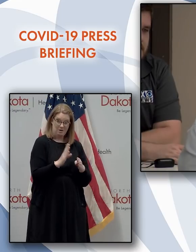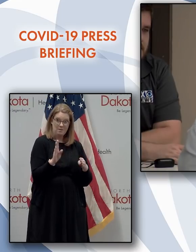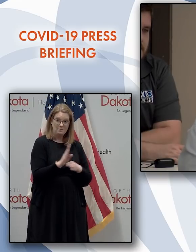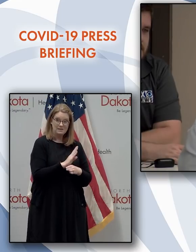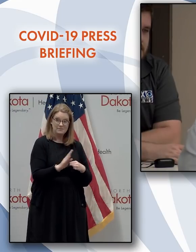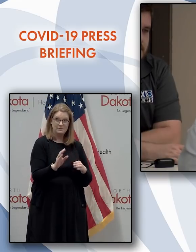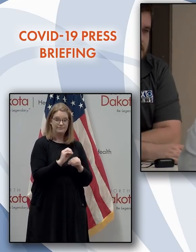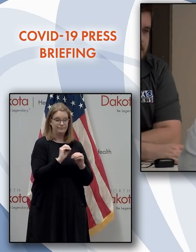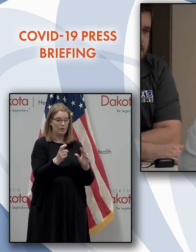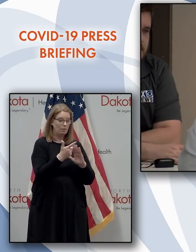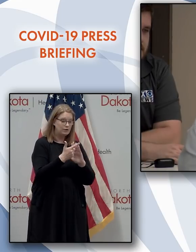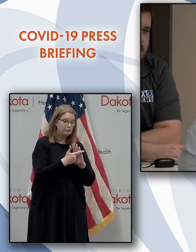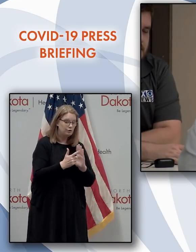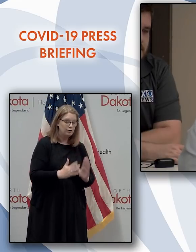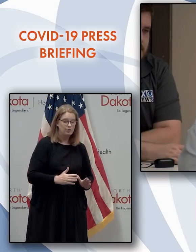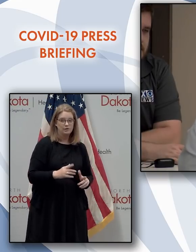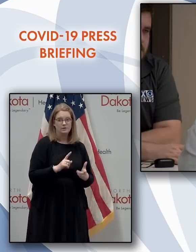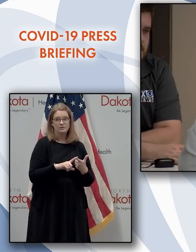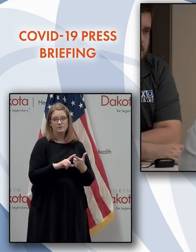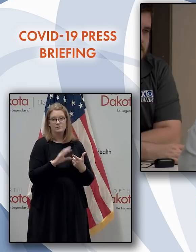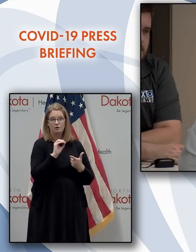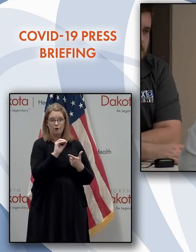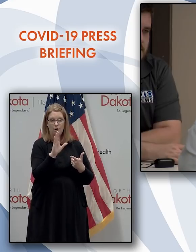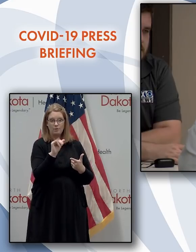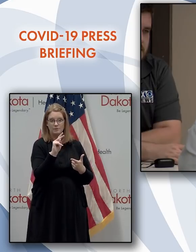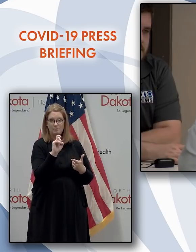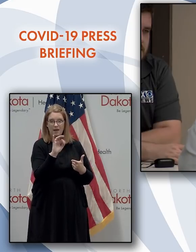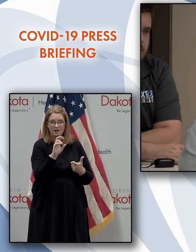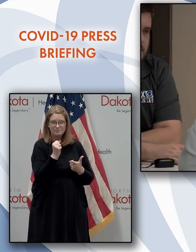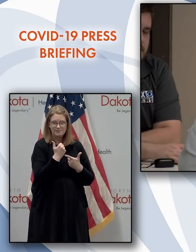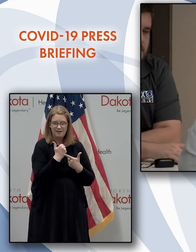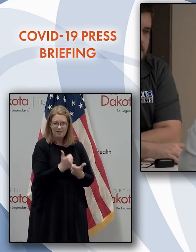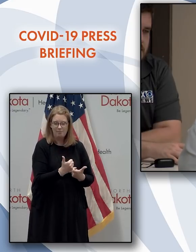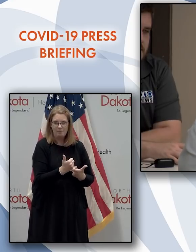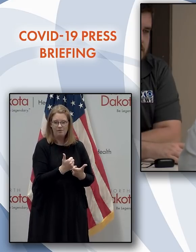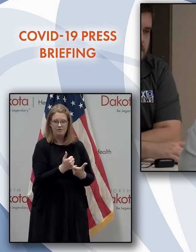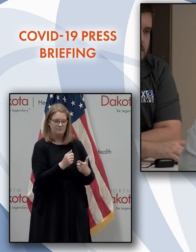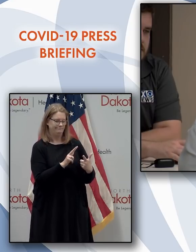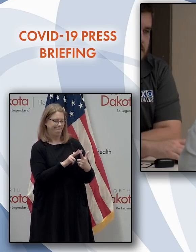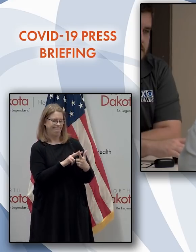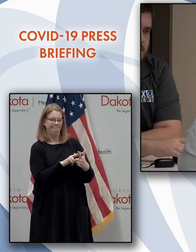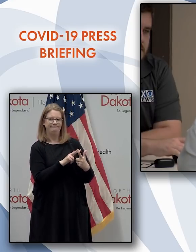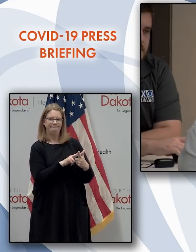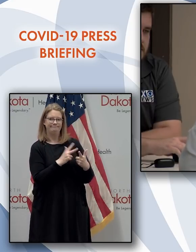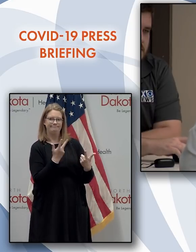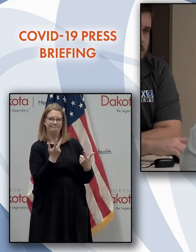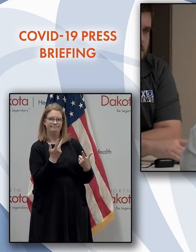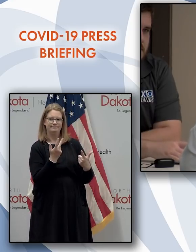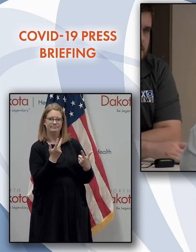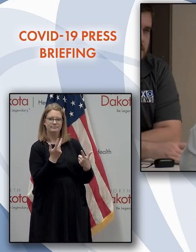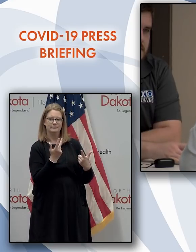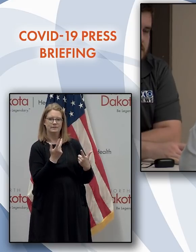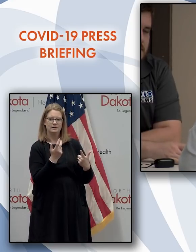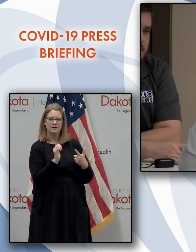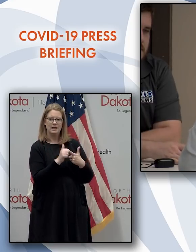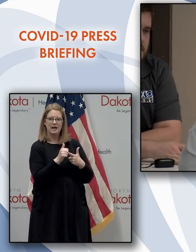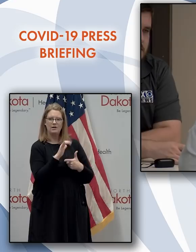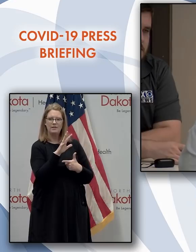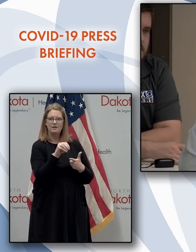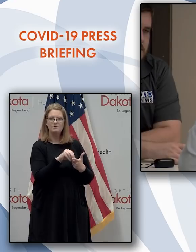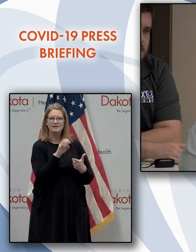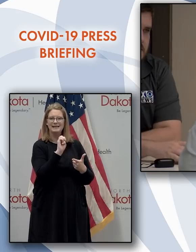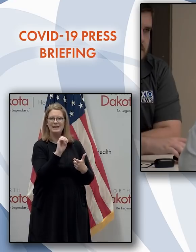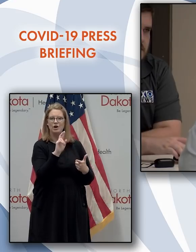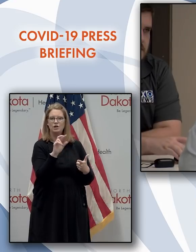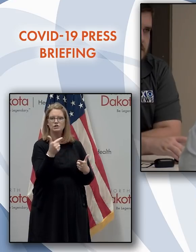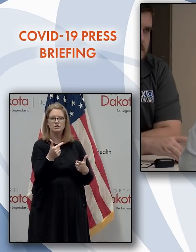have attorneys, maybe don't even have a banker to go to bat for them, are able to get involved in this ERG program